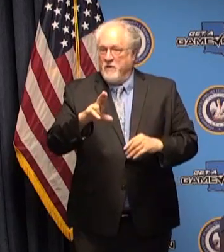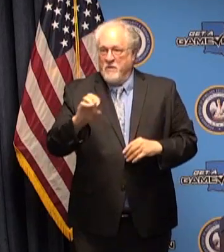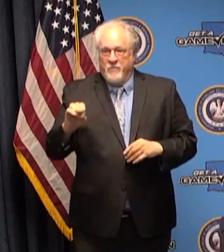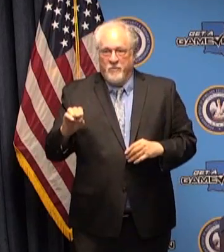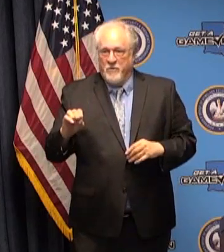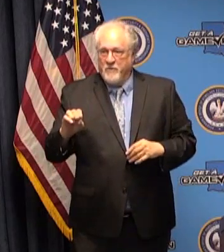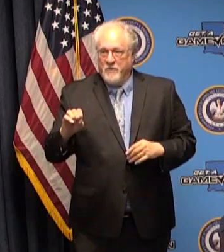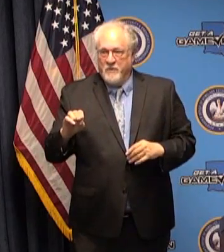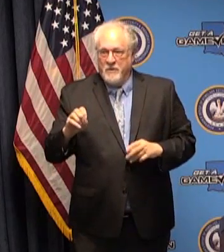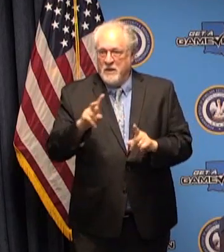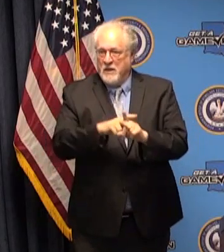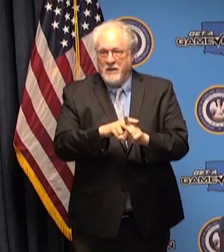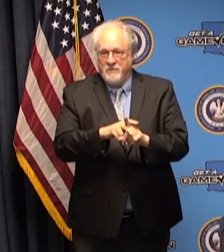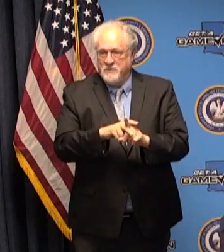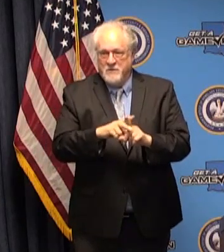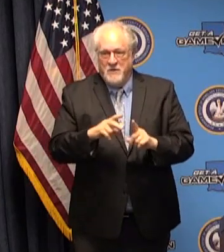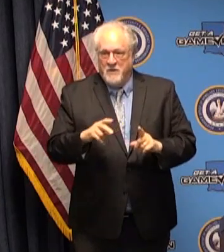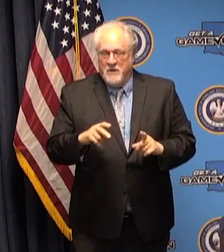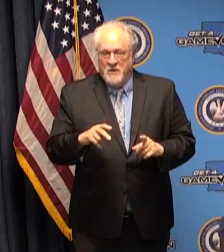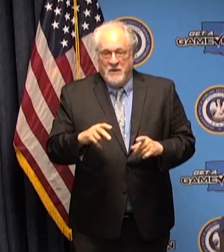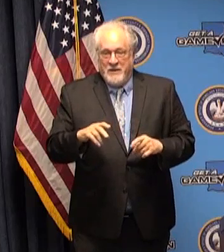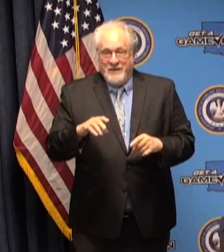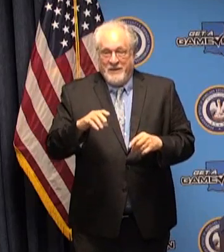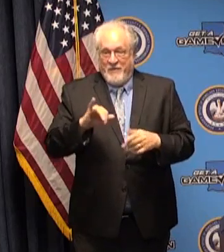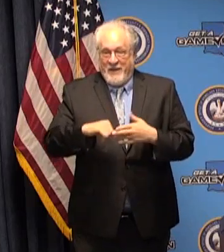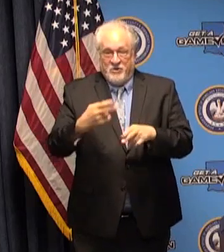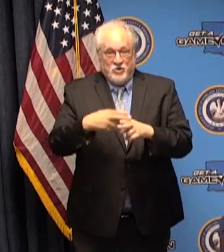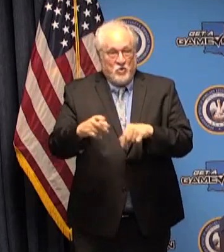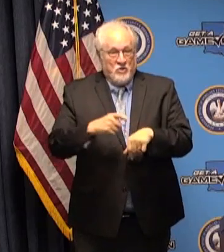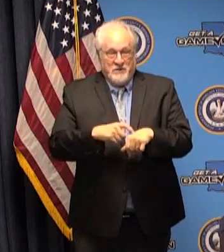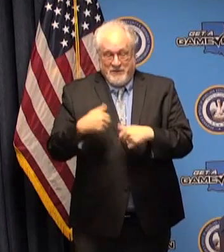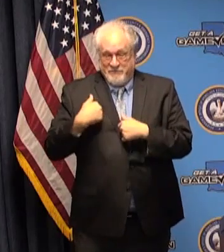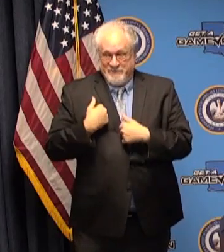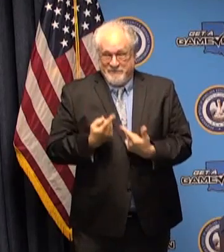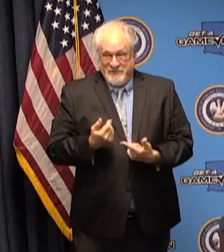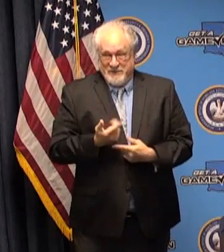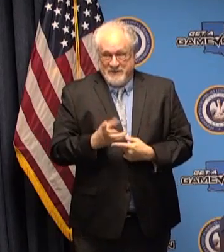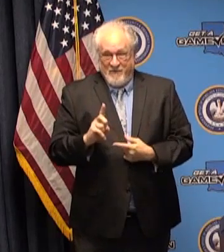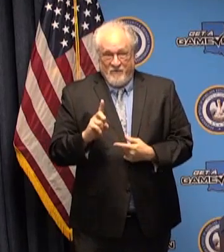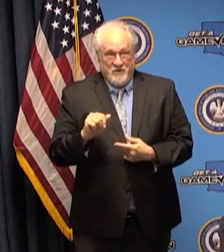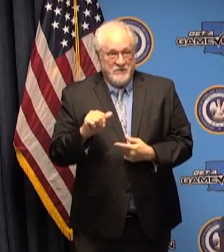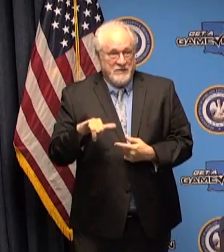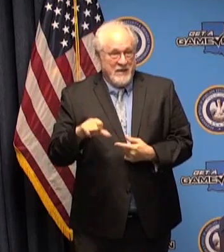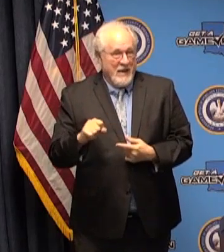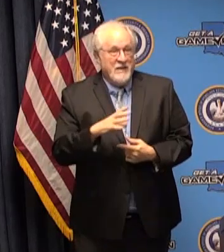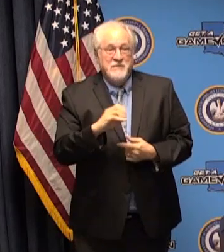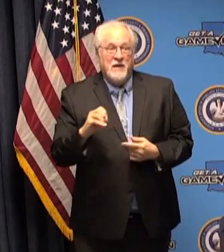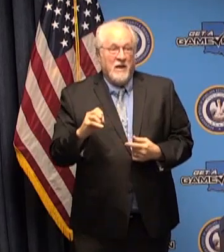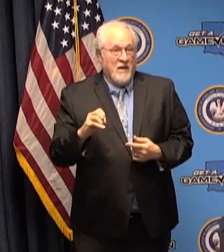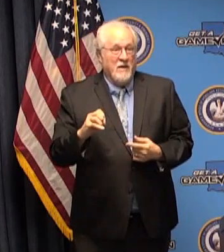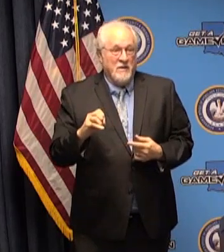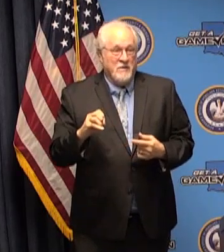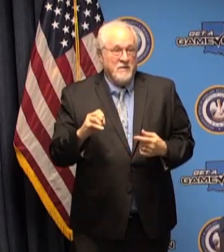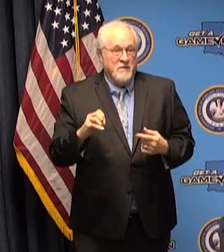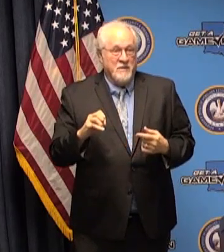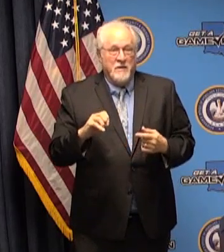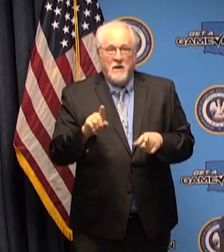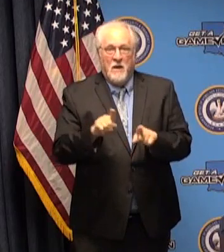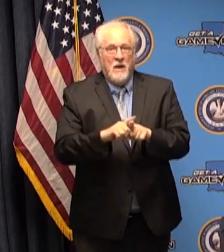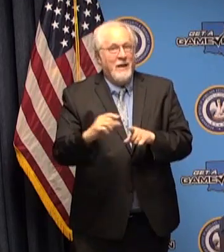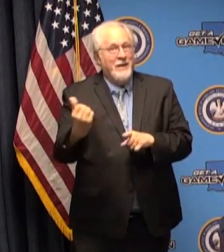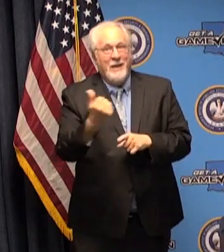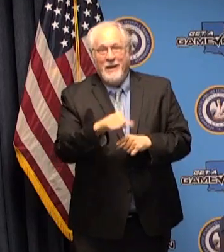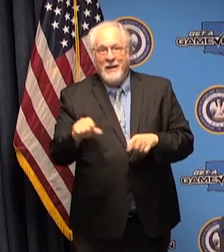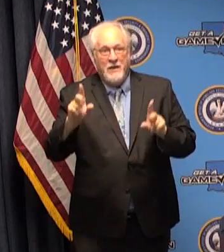unemployment claims in the short period of time that we've had over the last several days. And so, just like